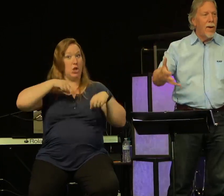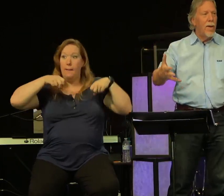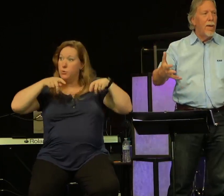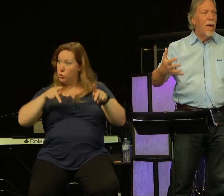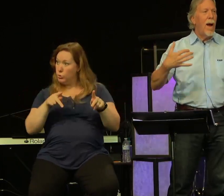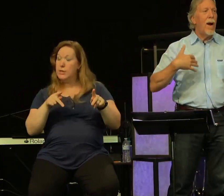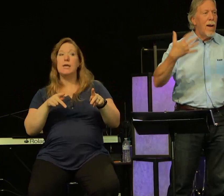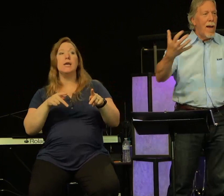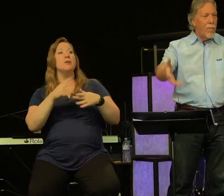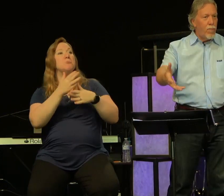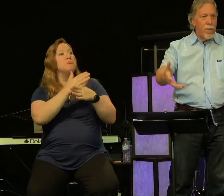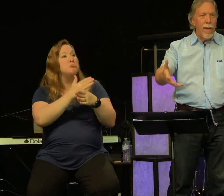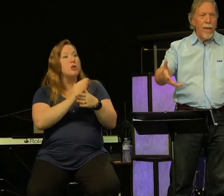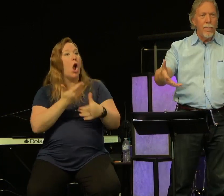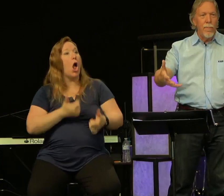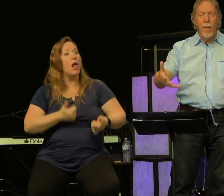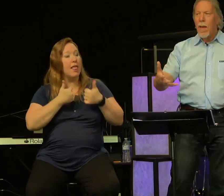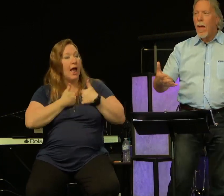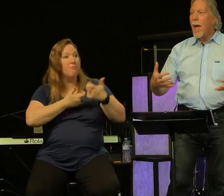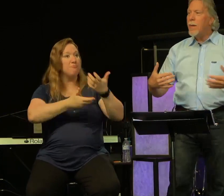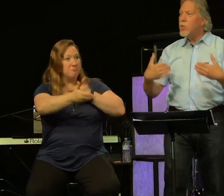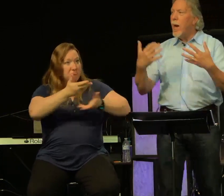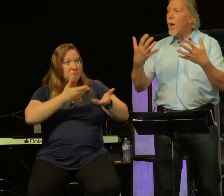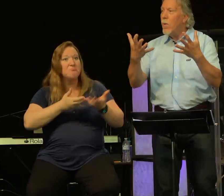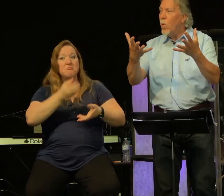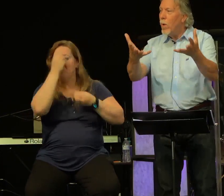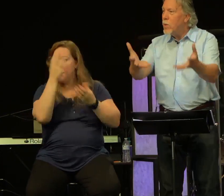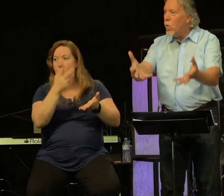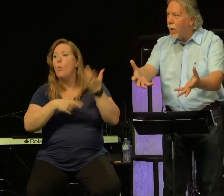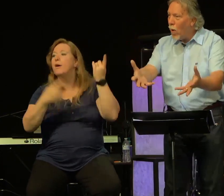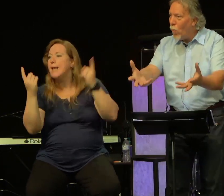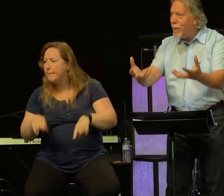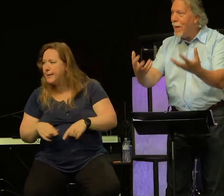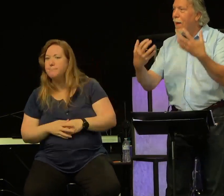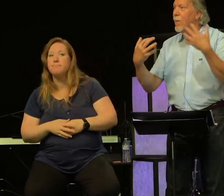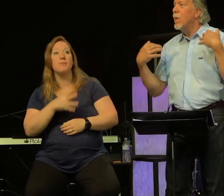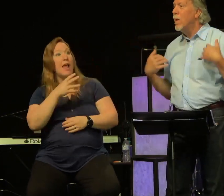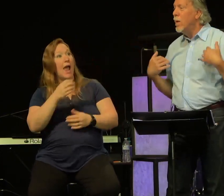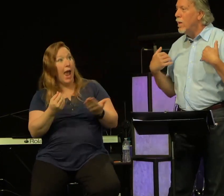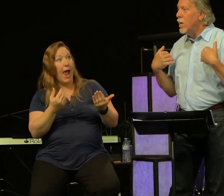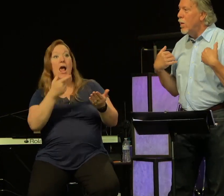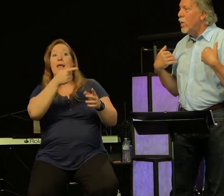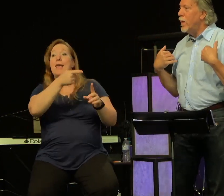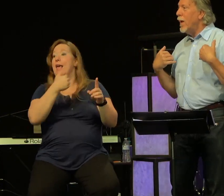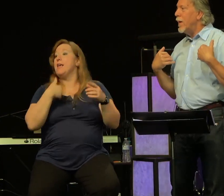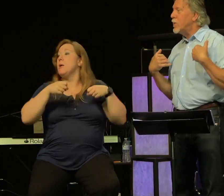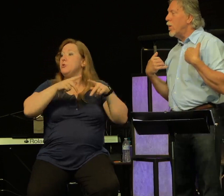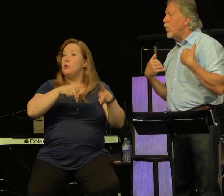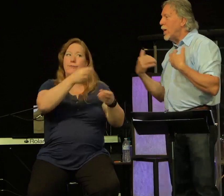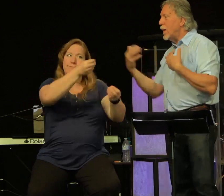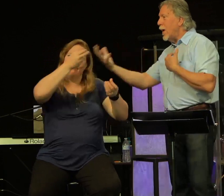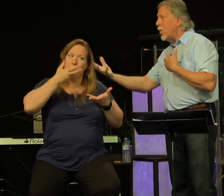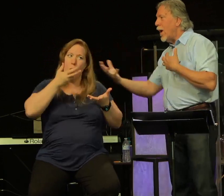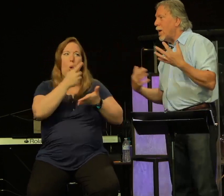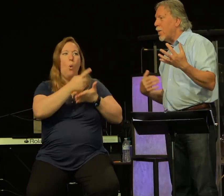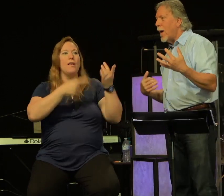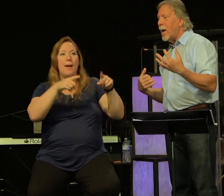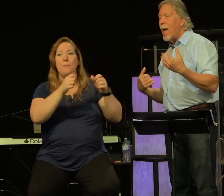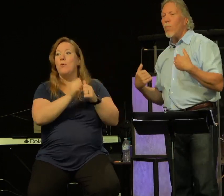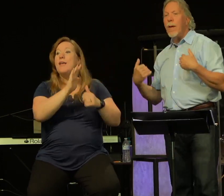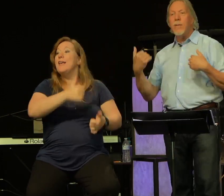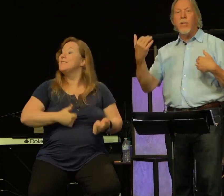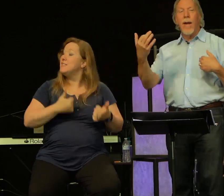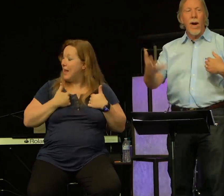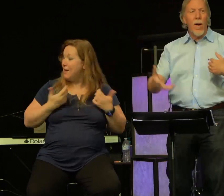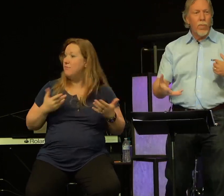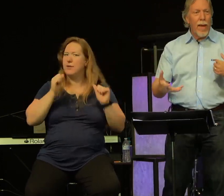share our life with him and share what's going on with him with us so that we can interact about it and